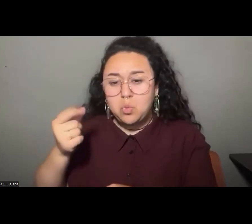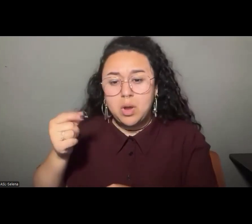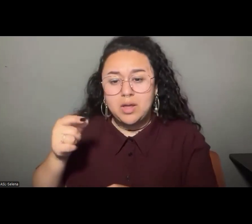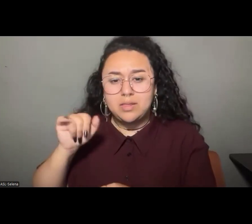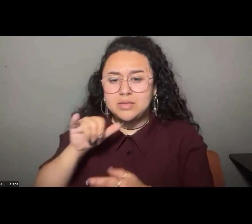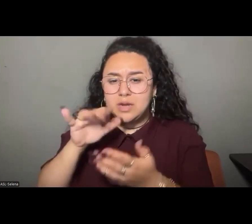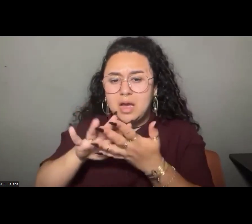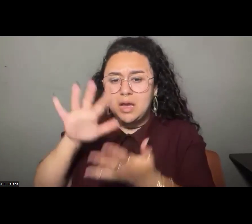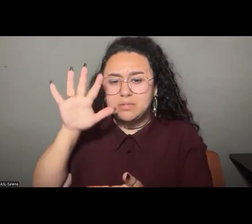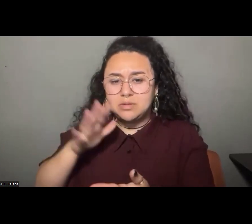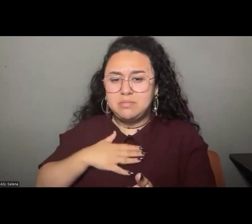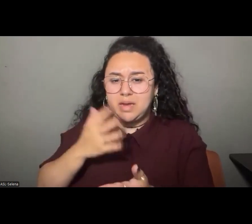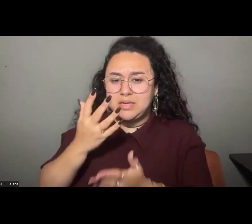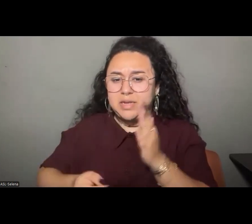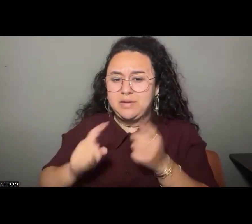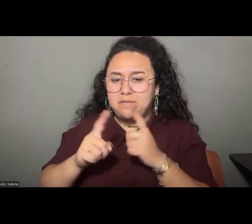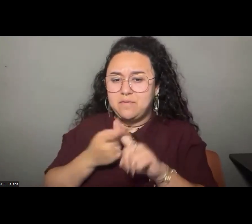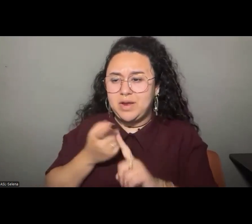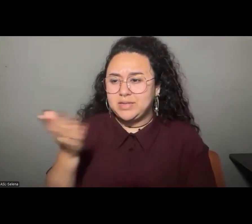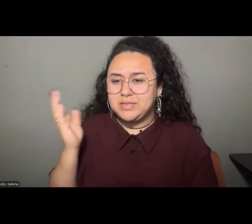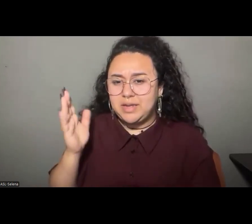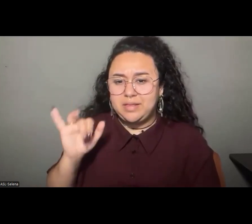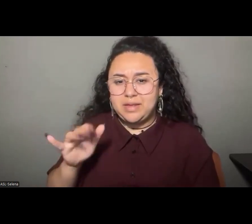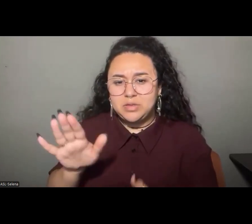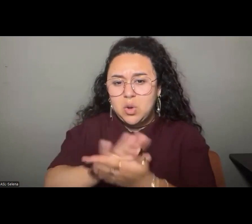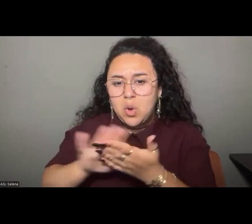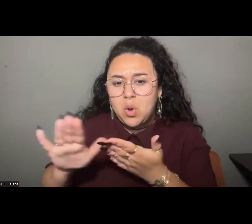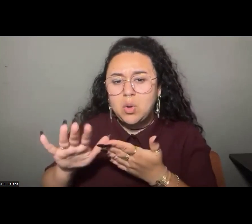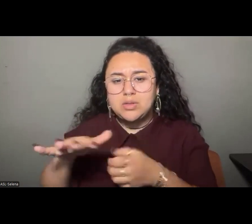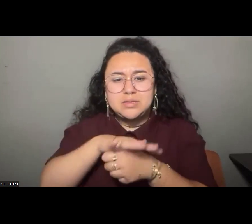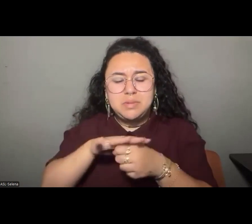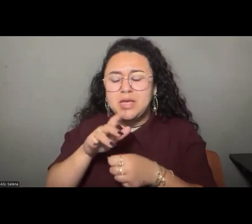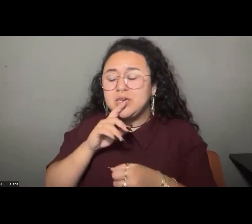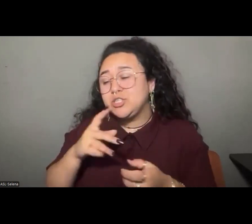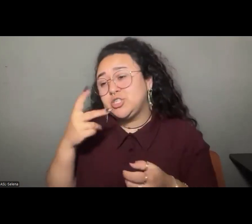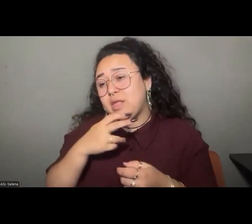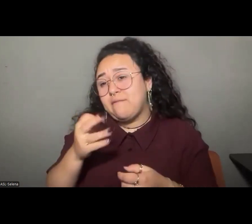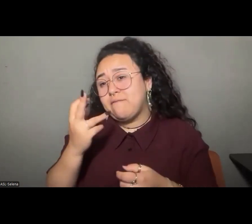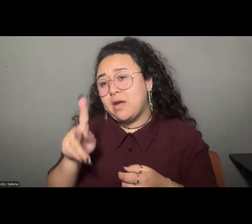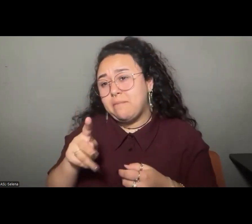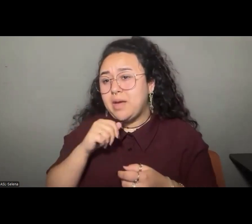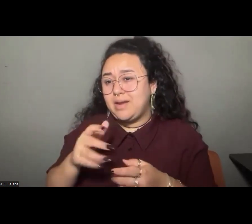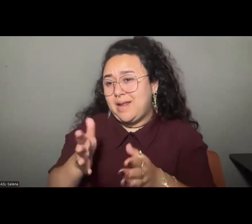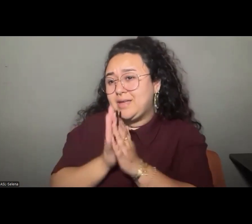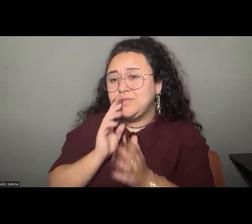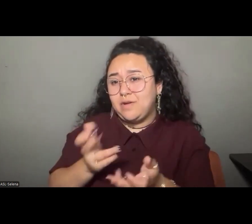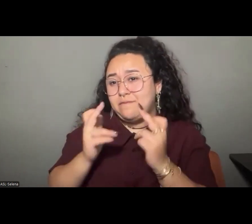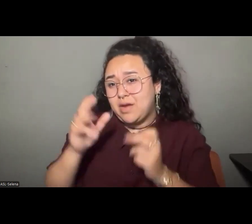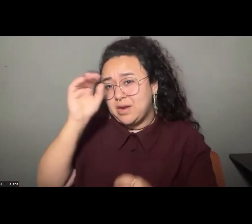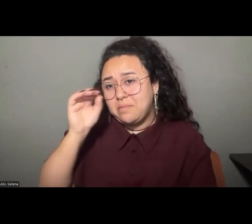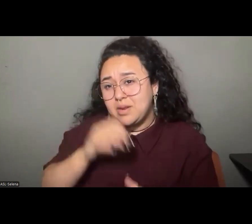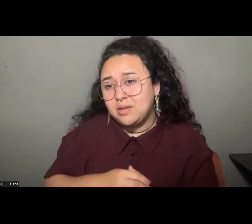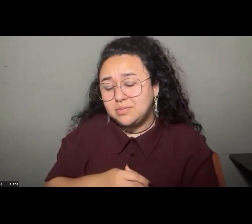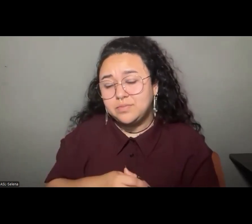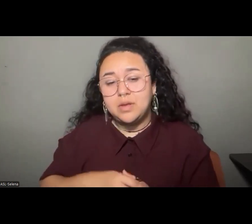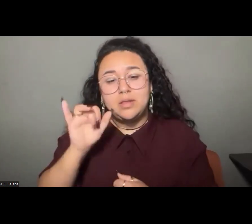abstract. Like these are my dead friends and this is a holy space. So shut the fuck up. I did not ask for your fucking opinion." And